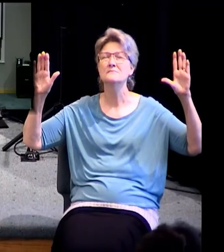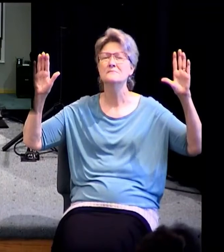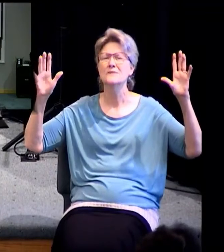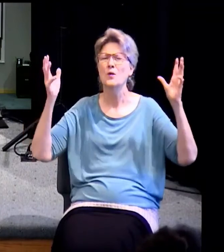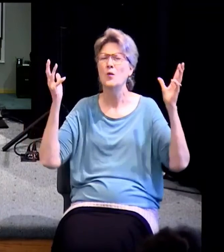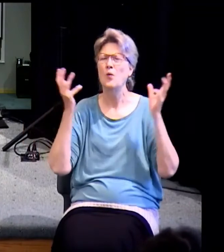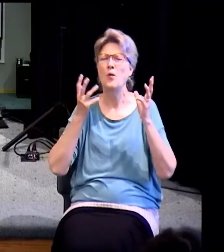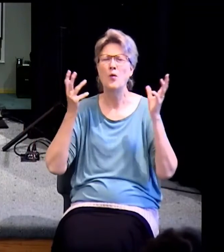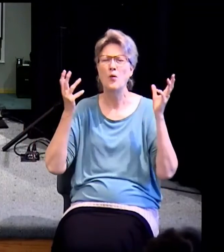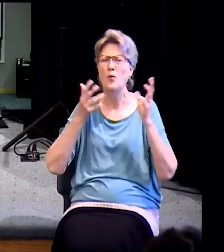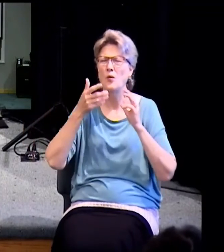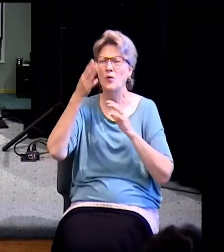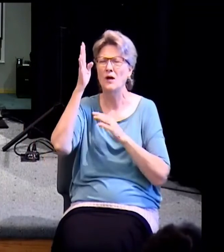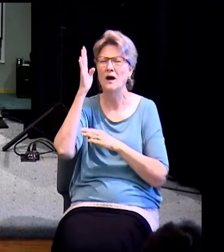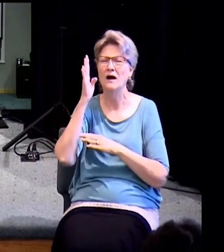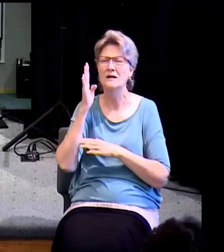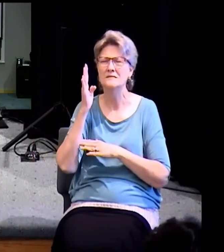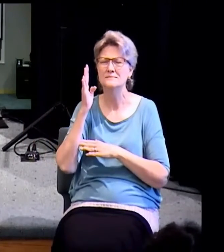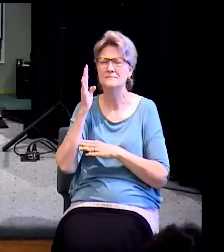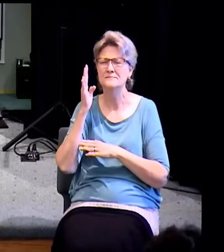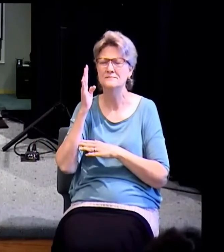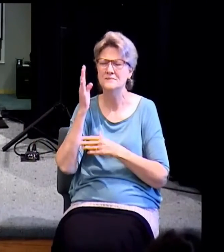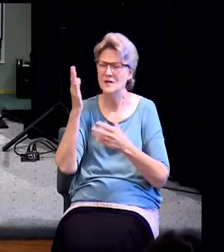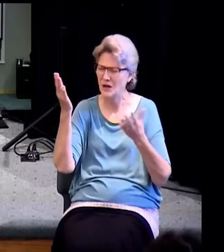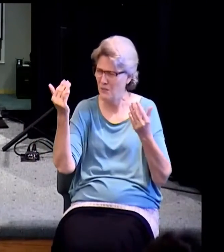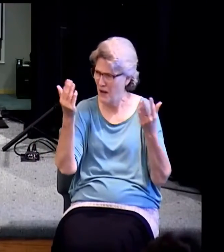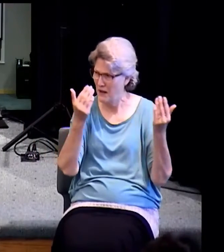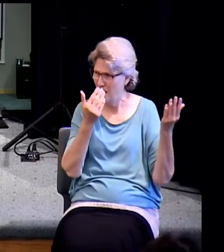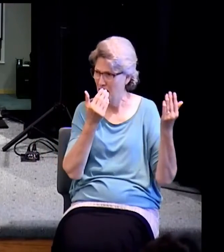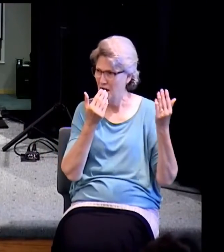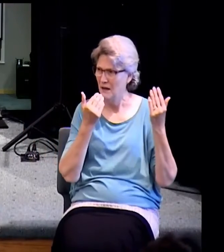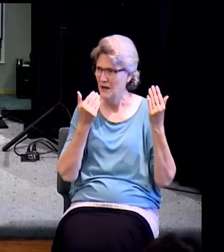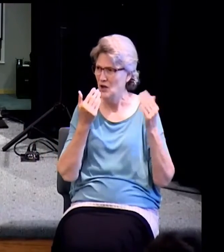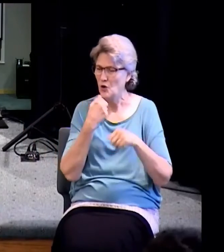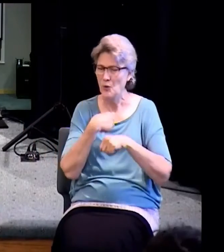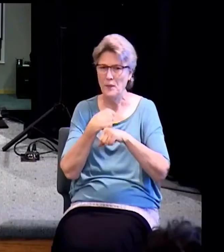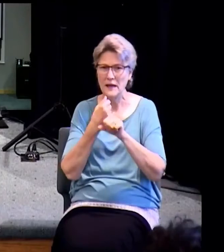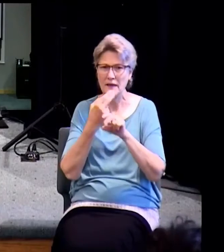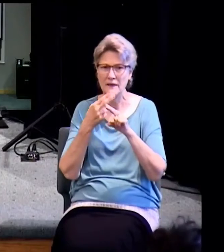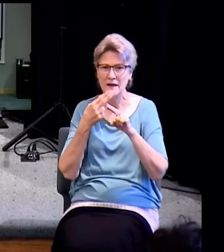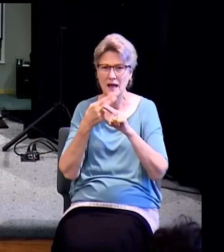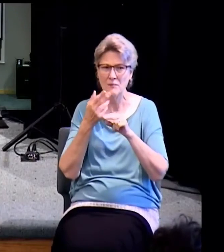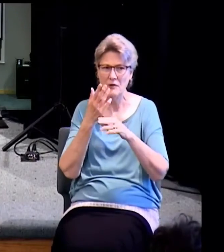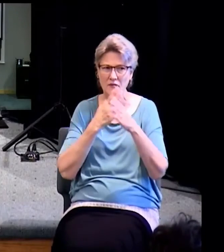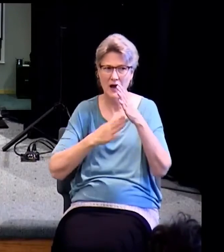Oro Shatta. Come on, you are for me.